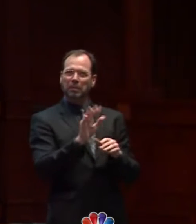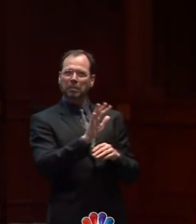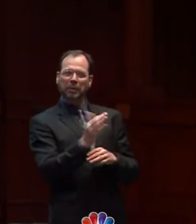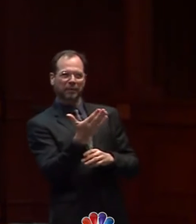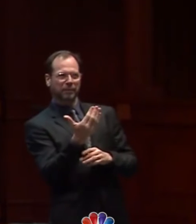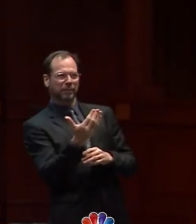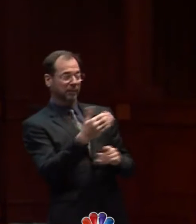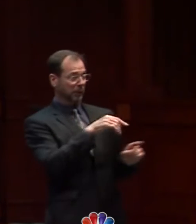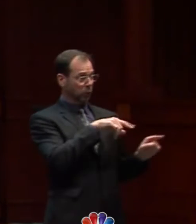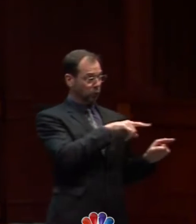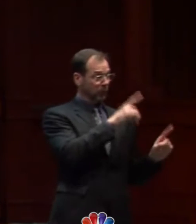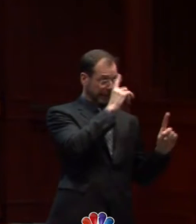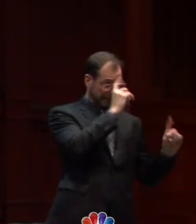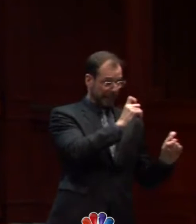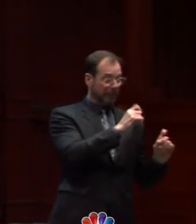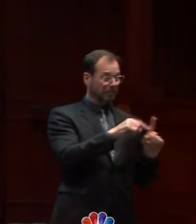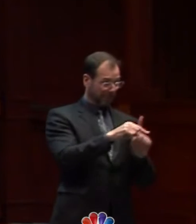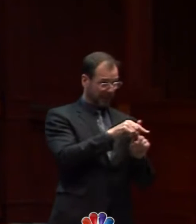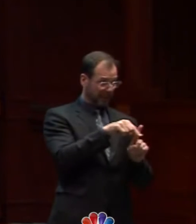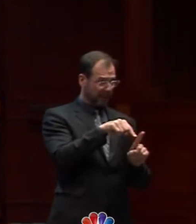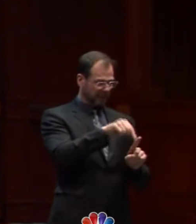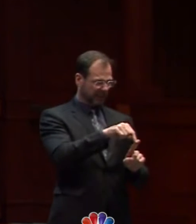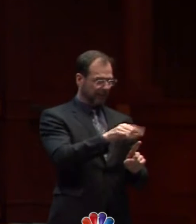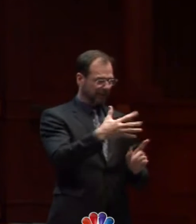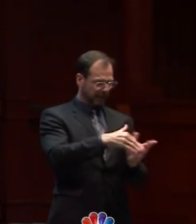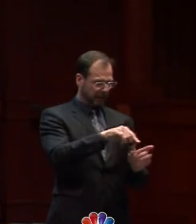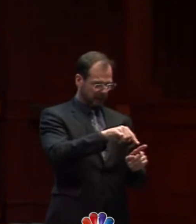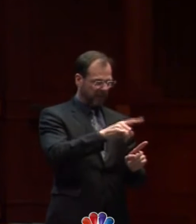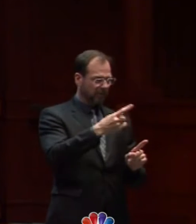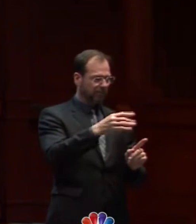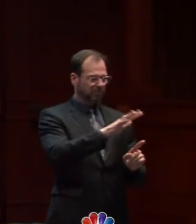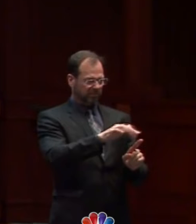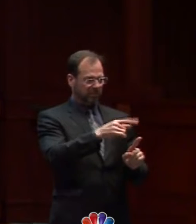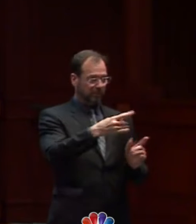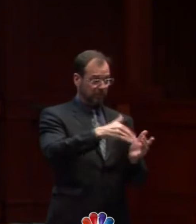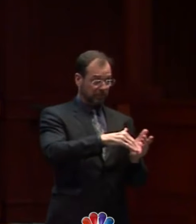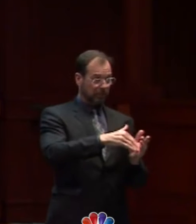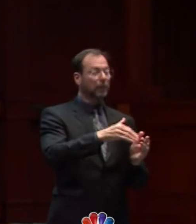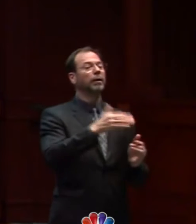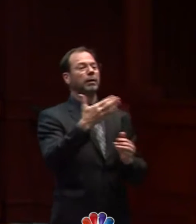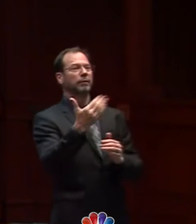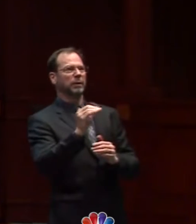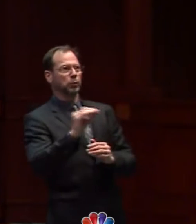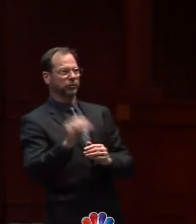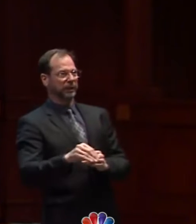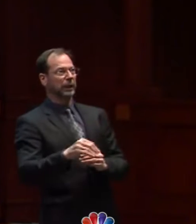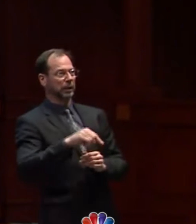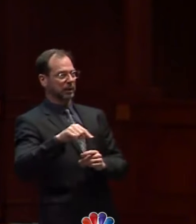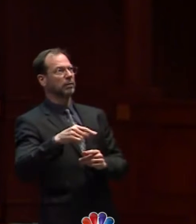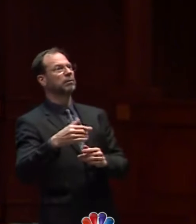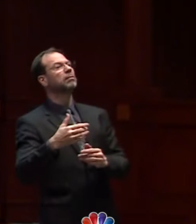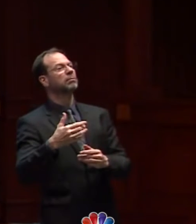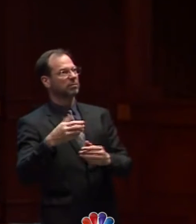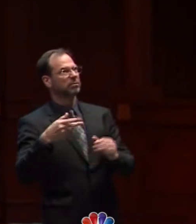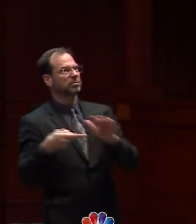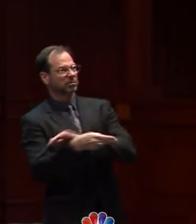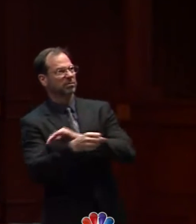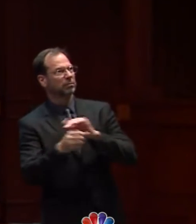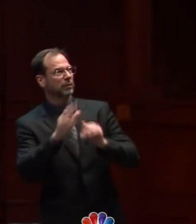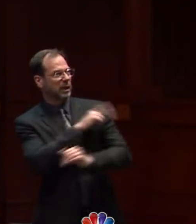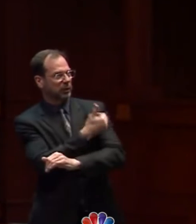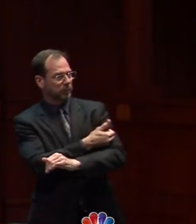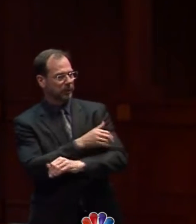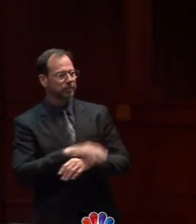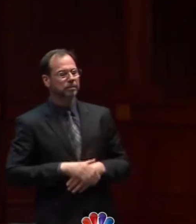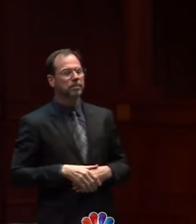15% of those who have tested positive for COVID-19. In addition to those numbers, some other numbers that are very